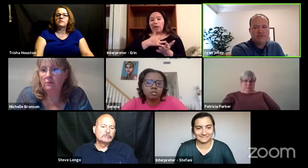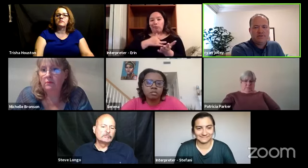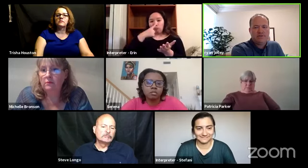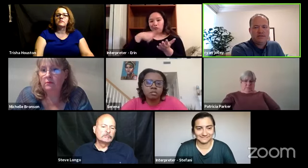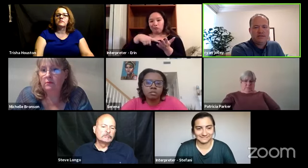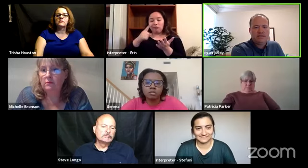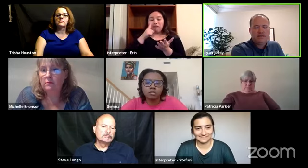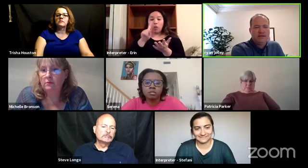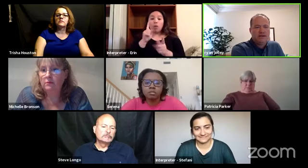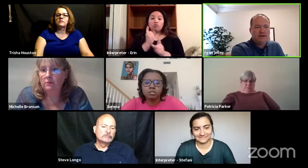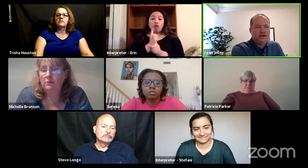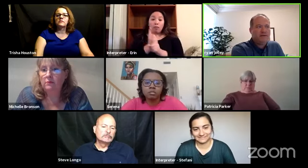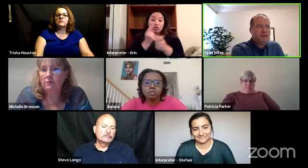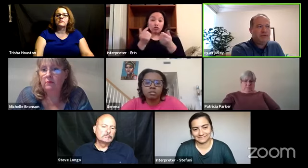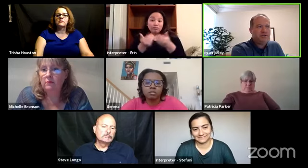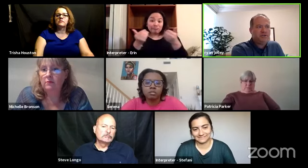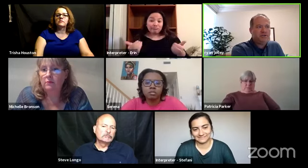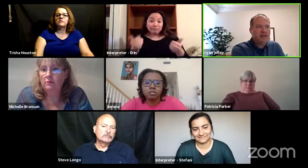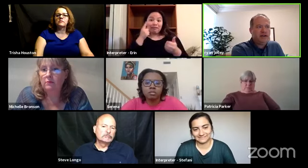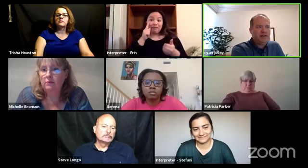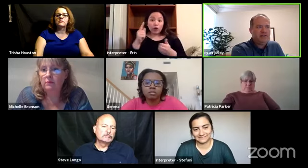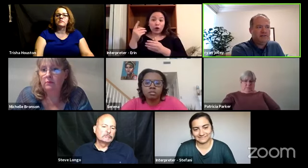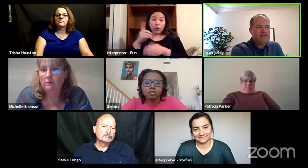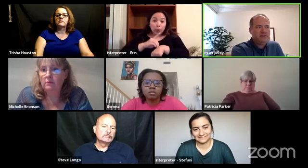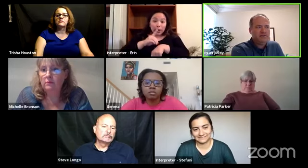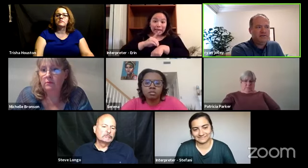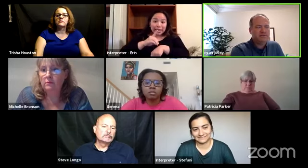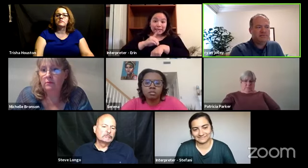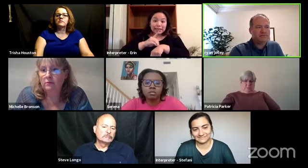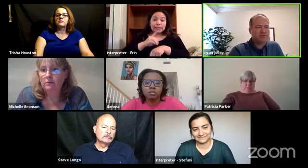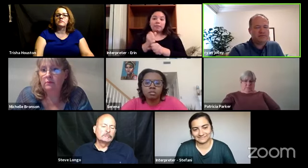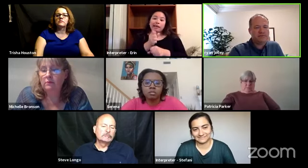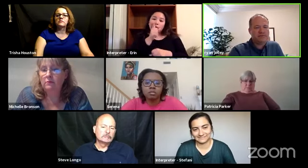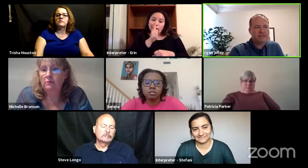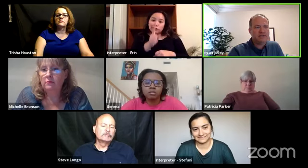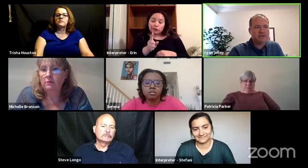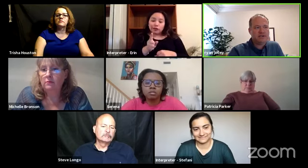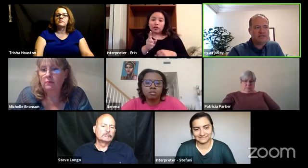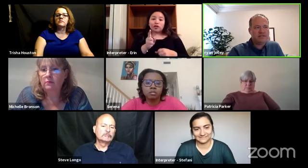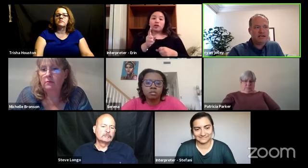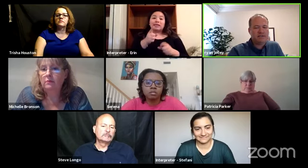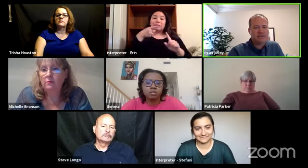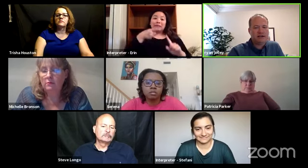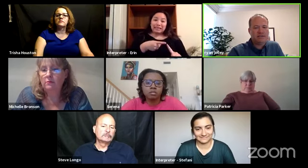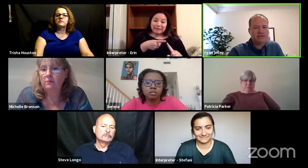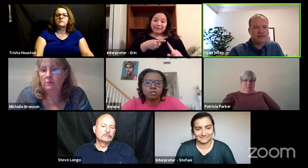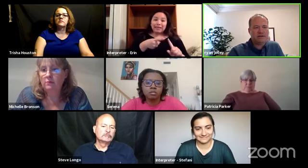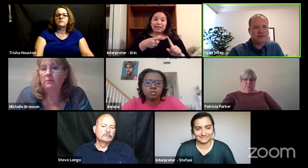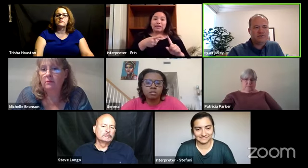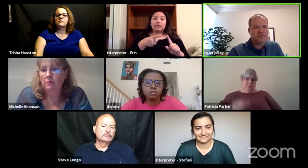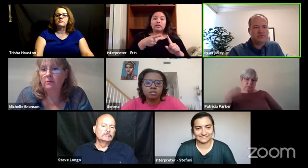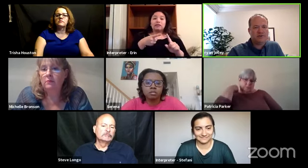of duties, making sure that, certain significant transaction classes aren't controlled by